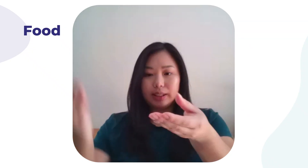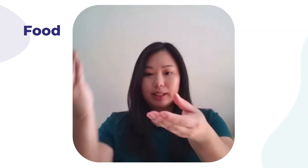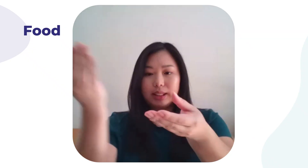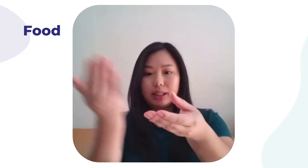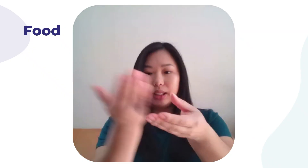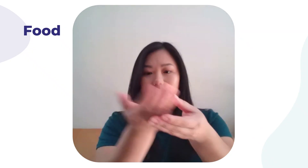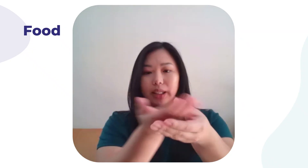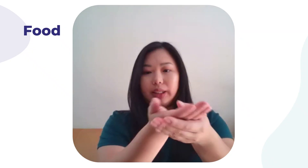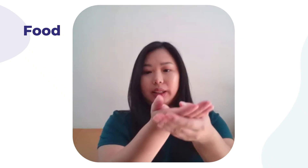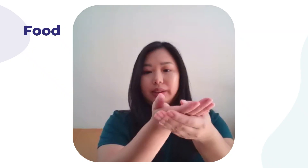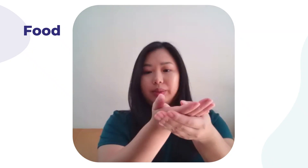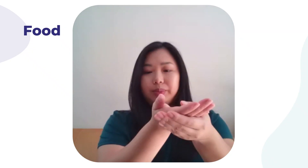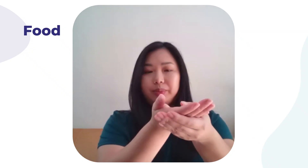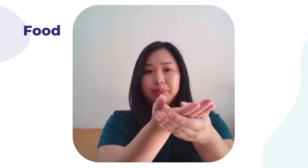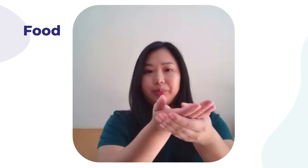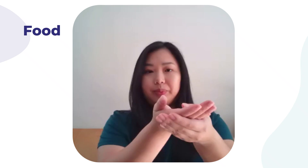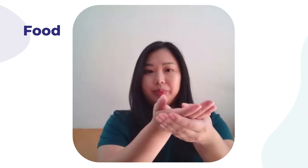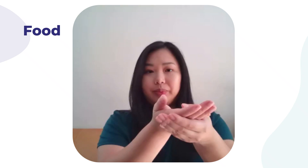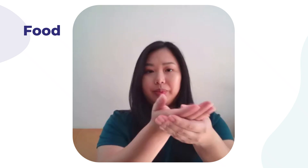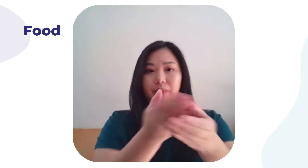Sandwich, slide in.